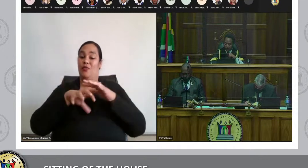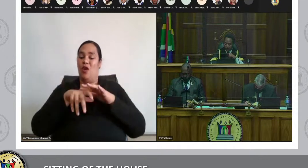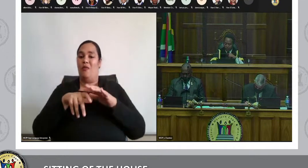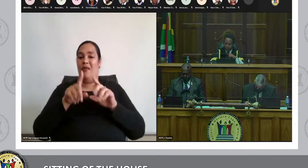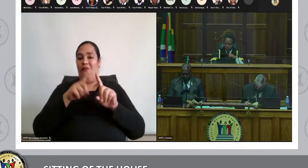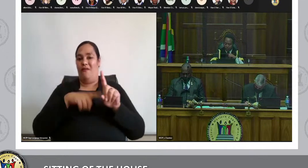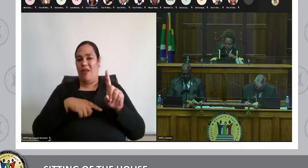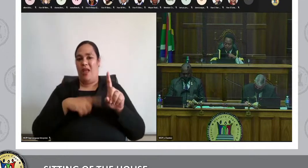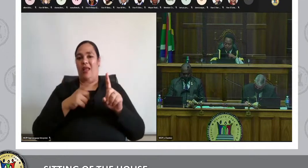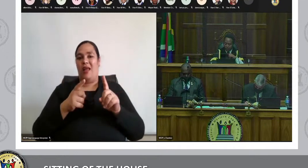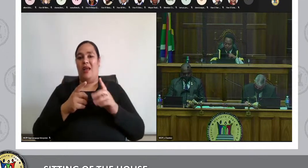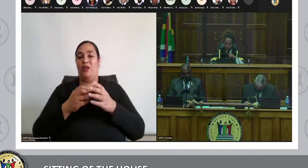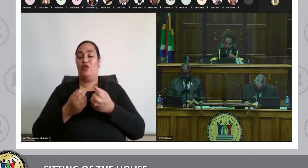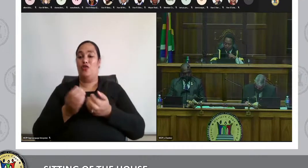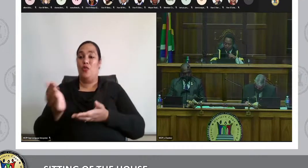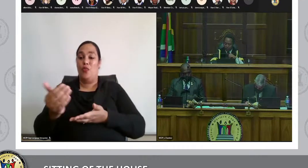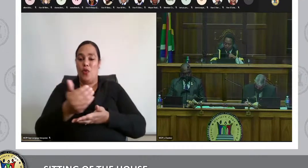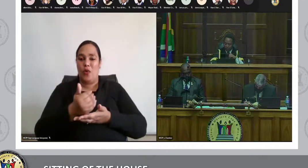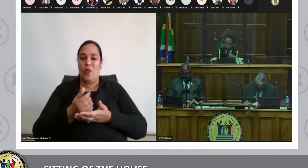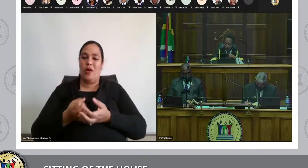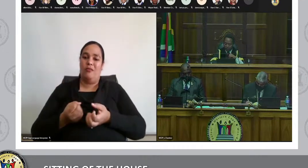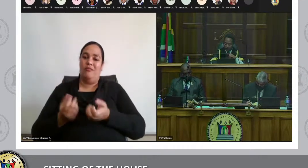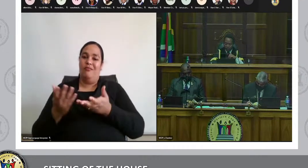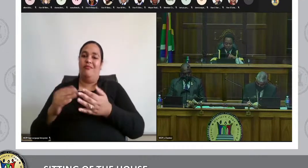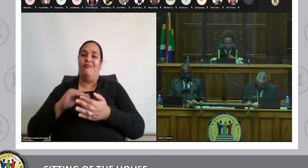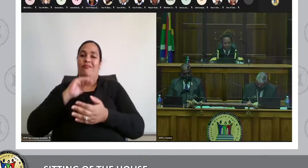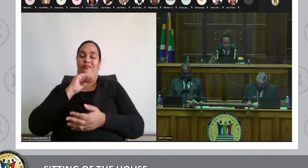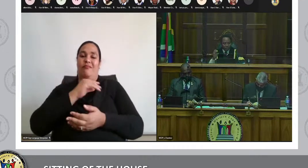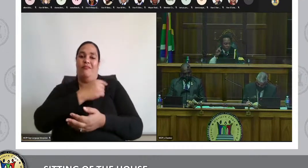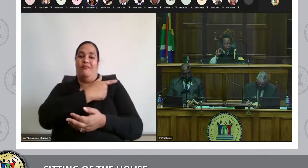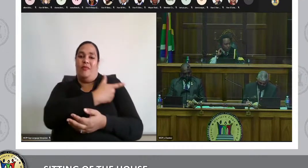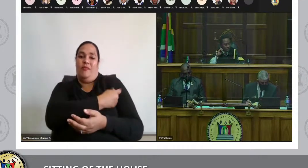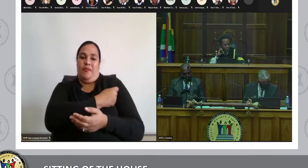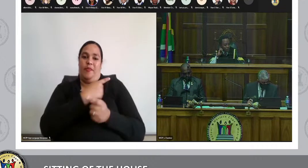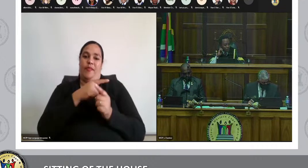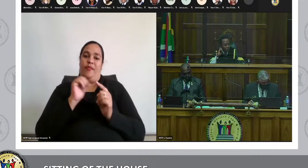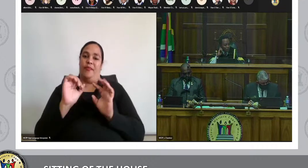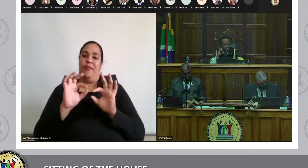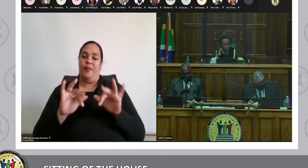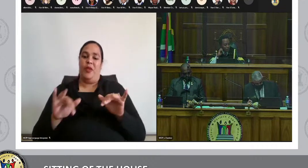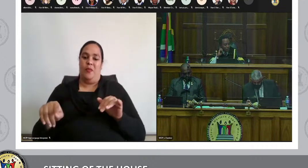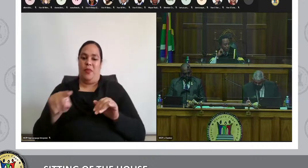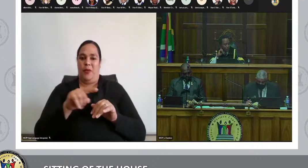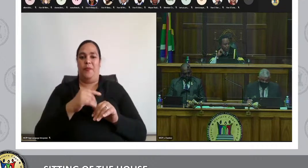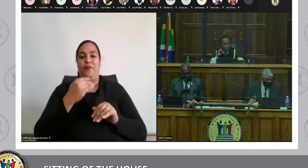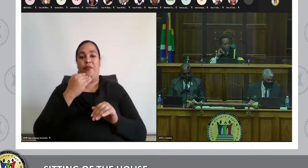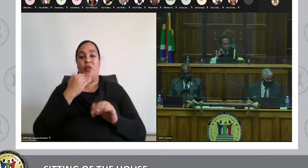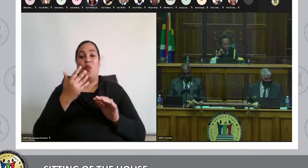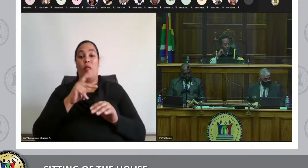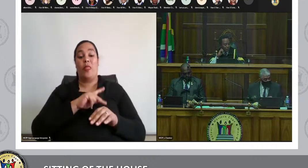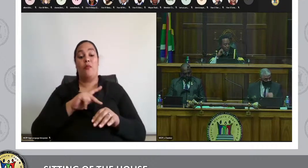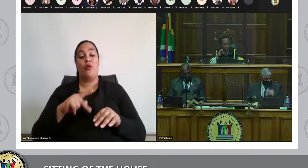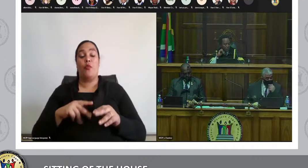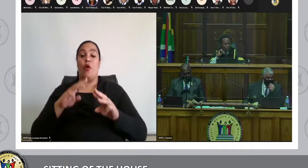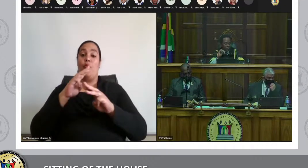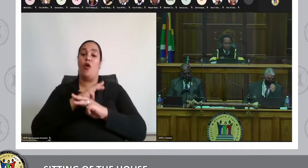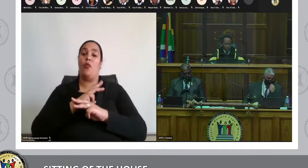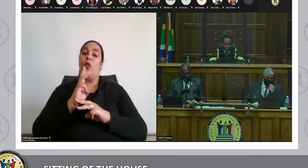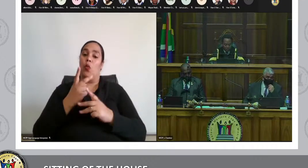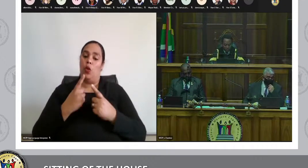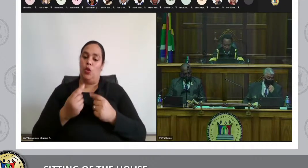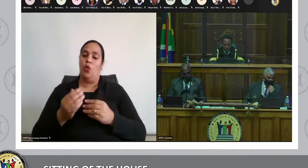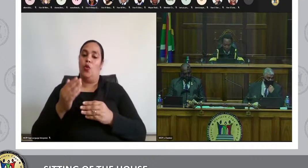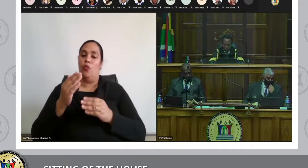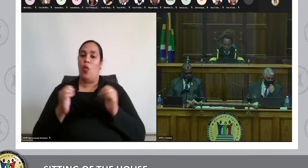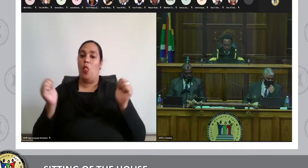and acquire an adequate amount of vaccines relative to its population, which the Premier promised will be done before the